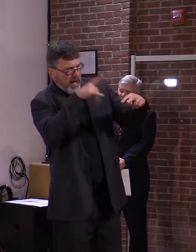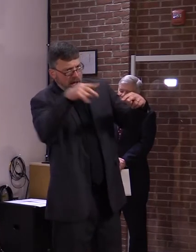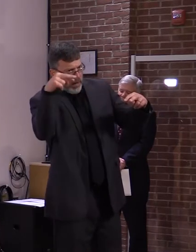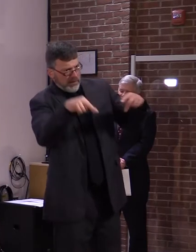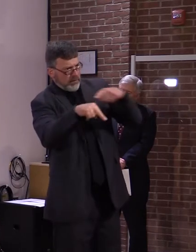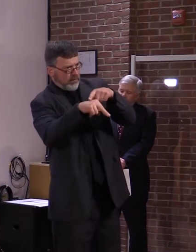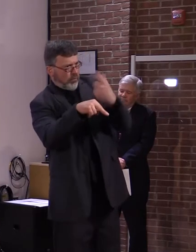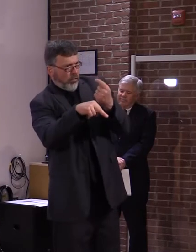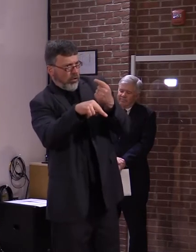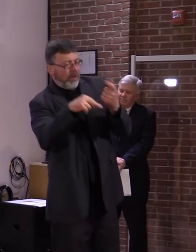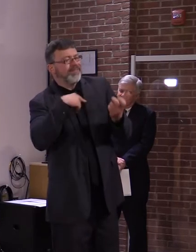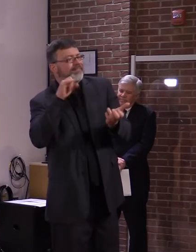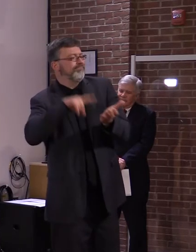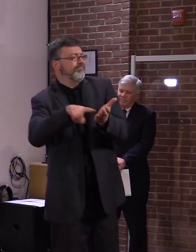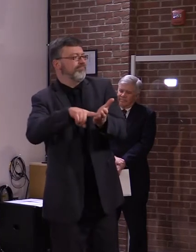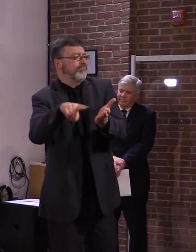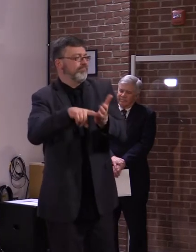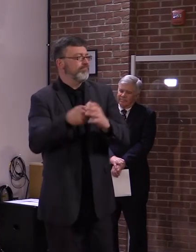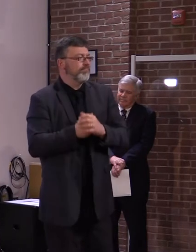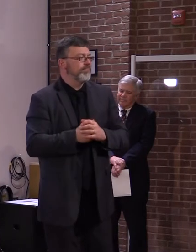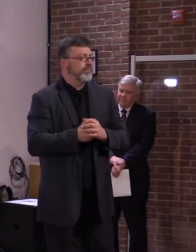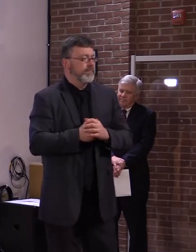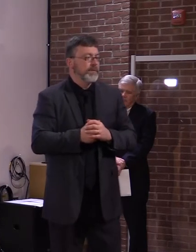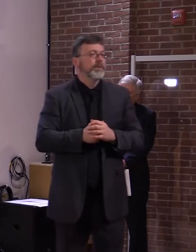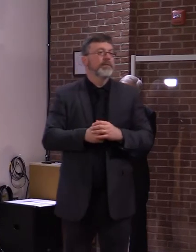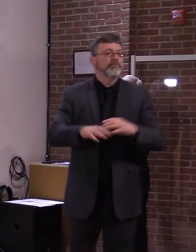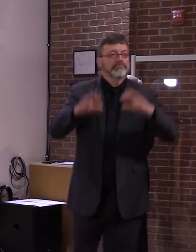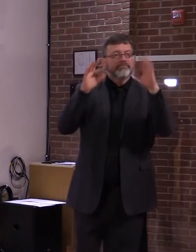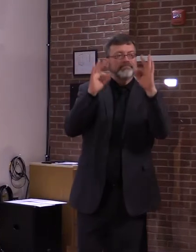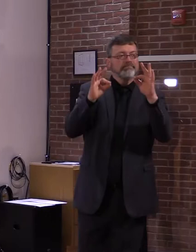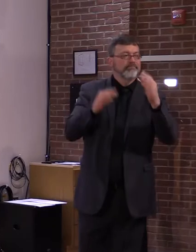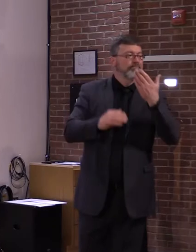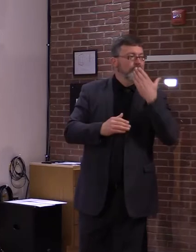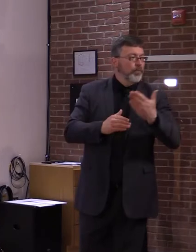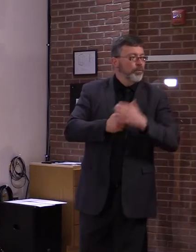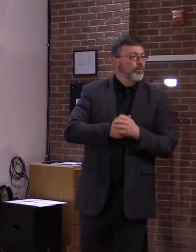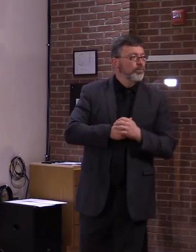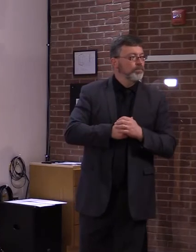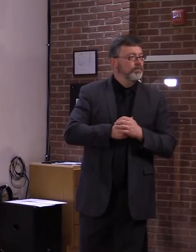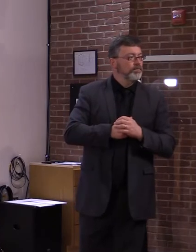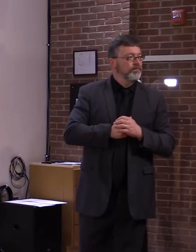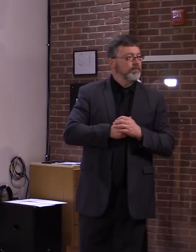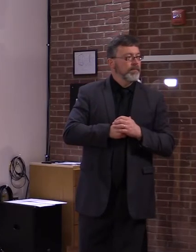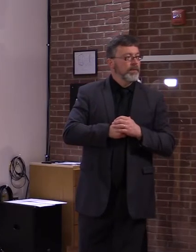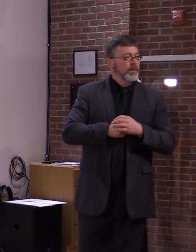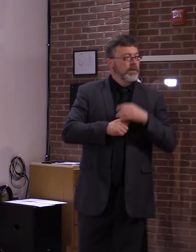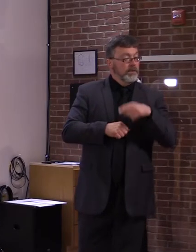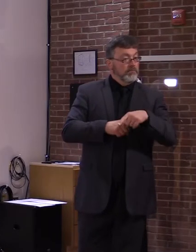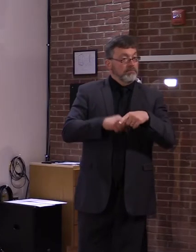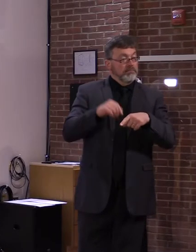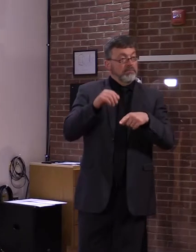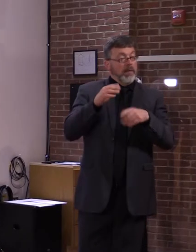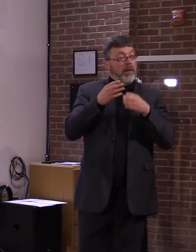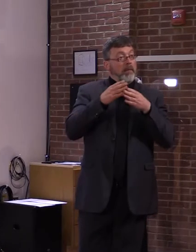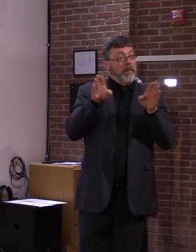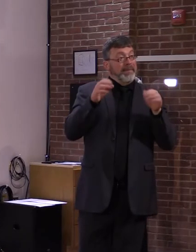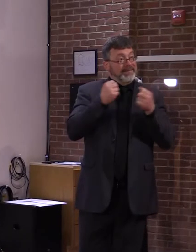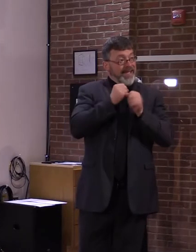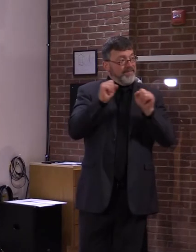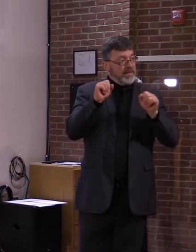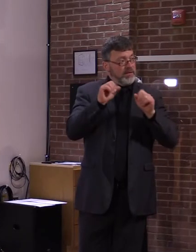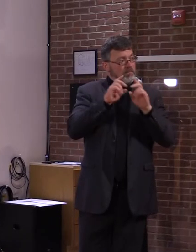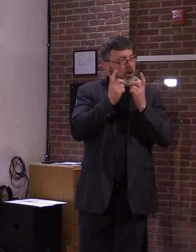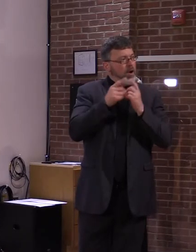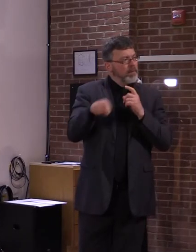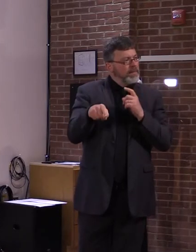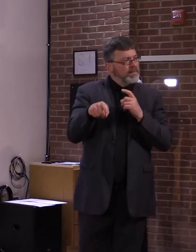Okay, great. Thank you very much. They have not been forthcoming with us, so that's why we had to you. So thank you.